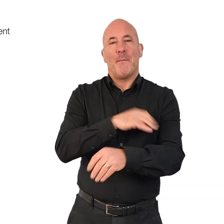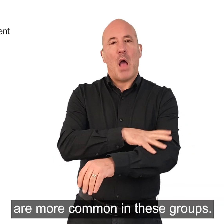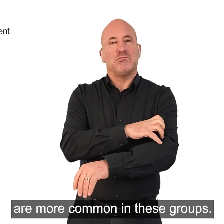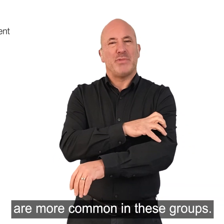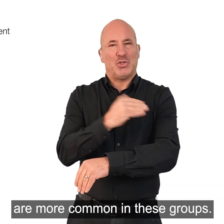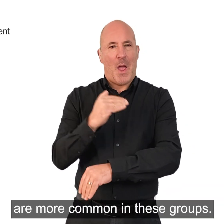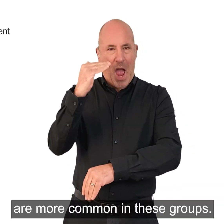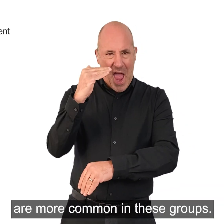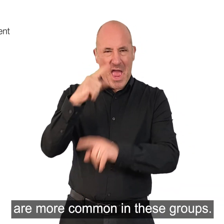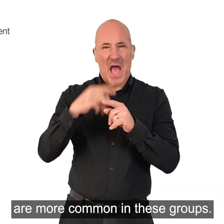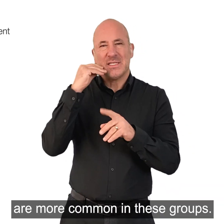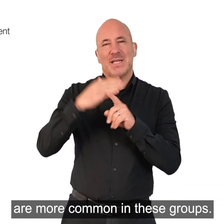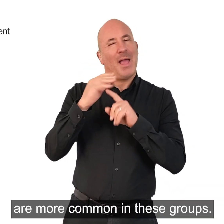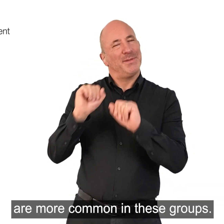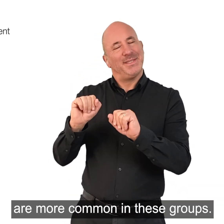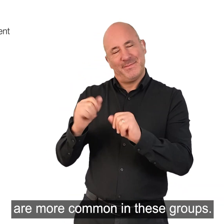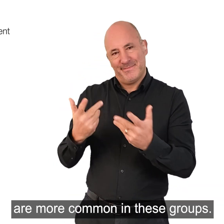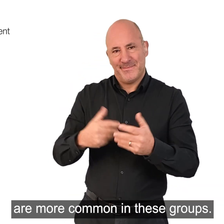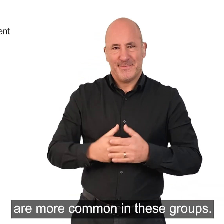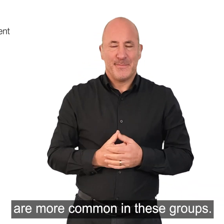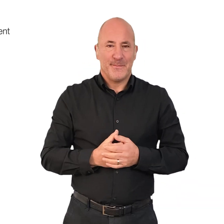and diabetes are more common in these groups.